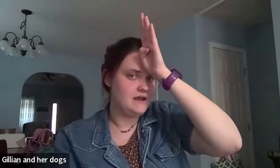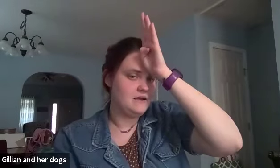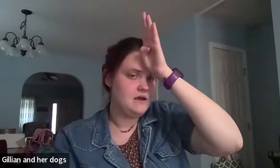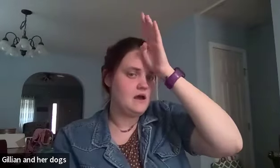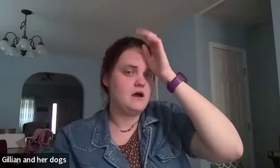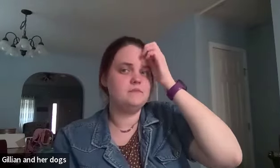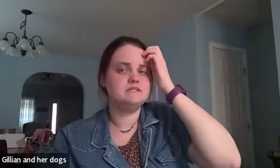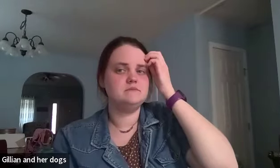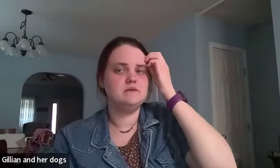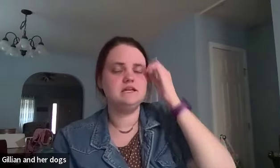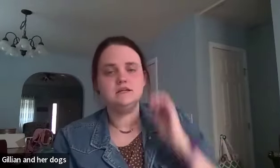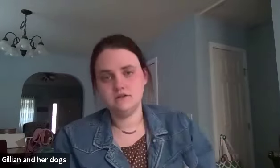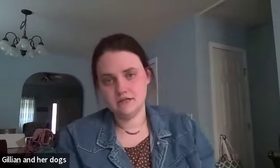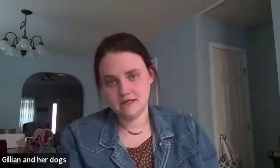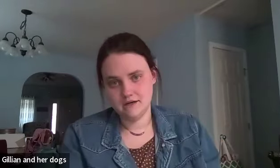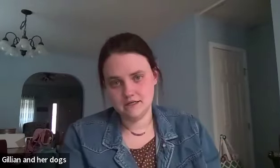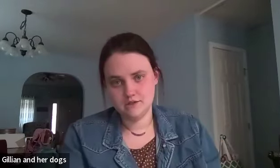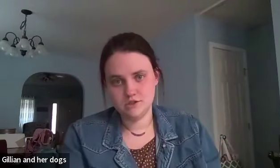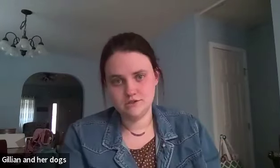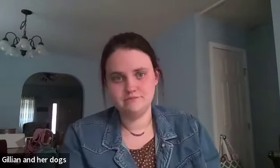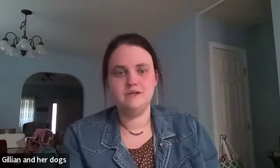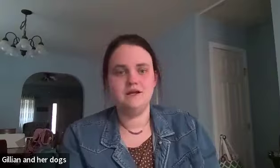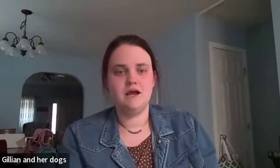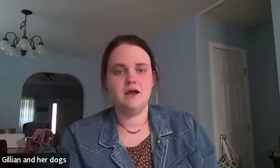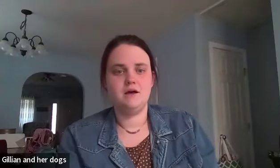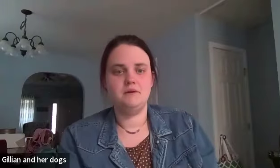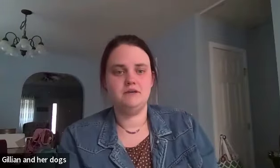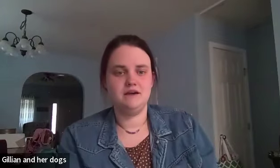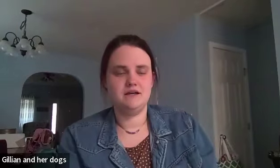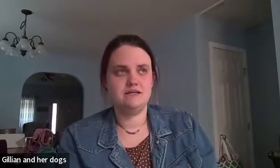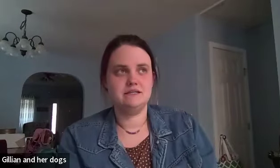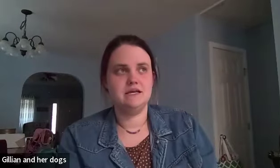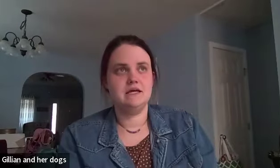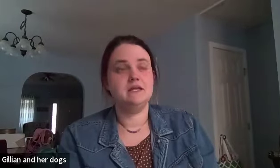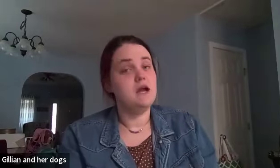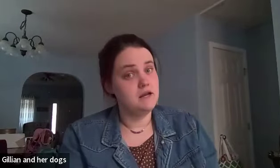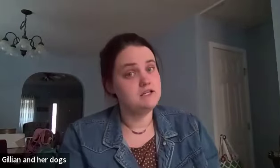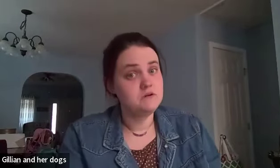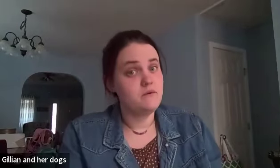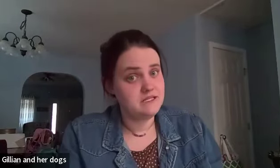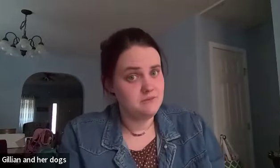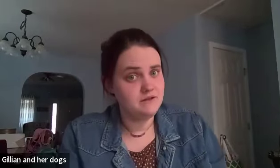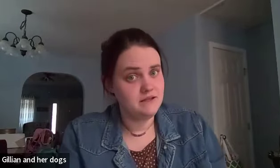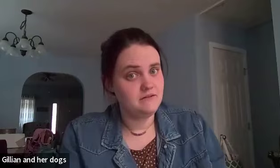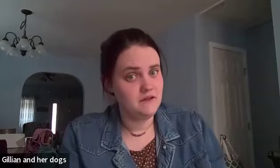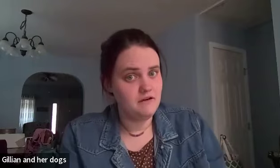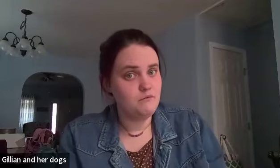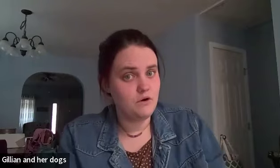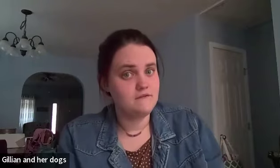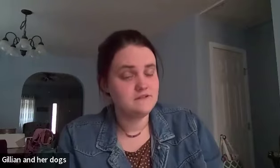that, sometimes that can look like a not nice word. Because the not nice word that we typically think of more often